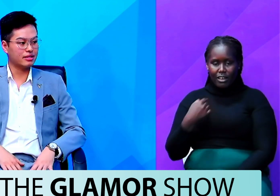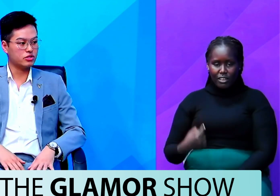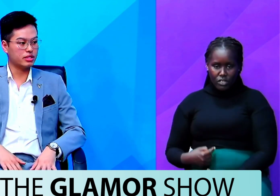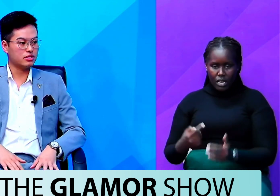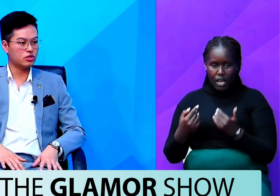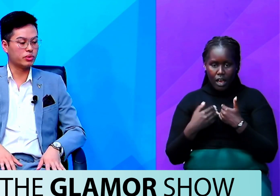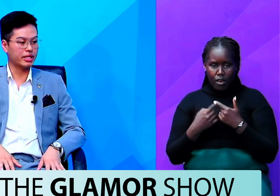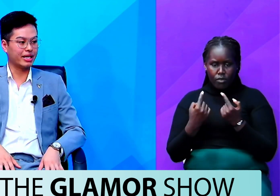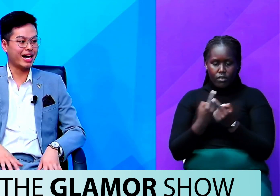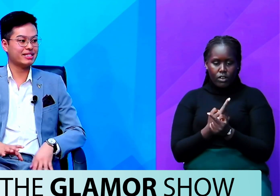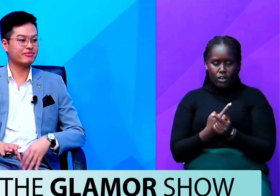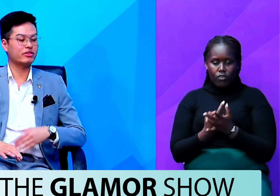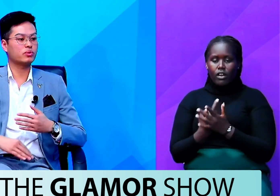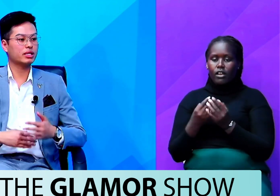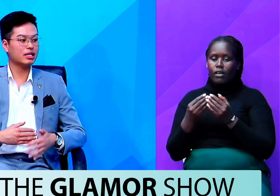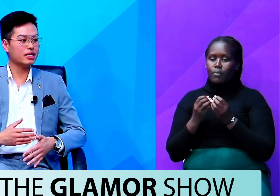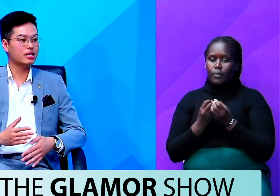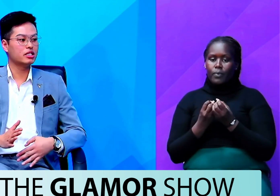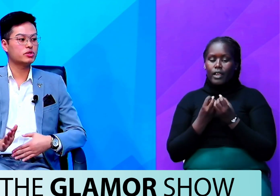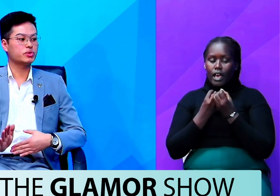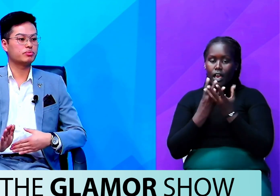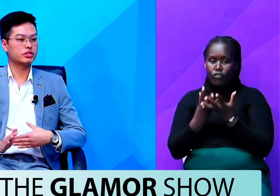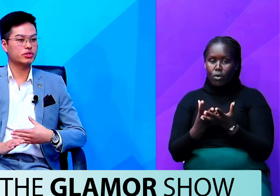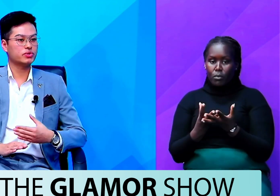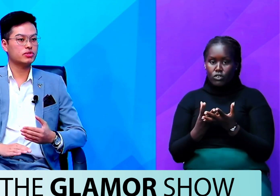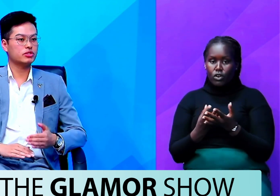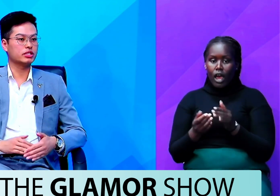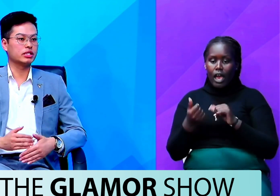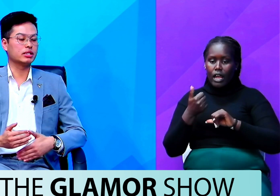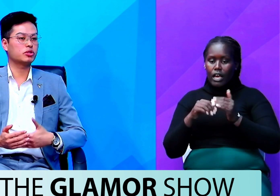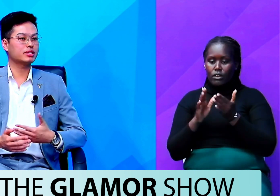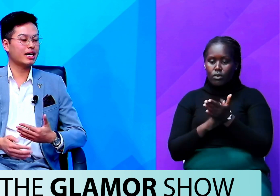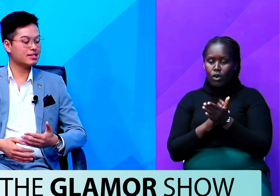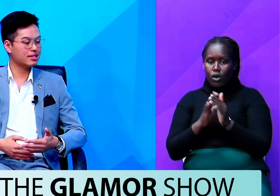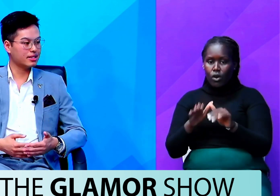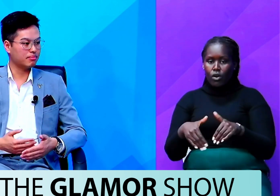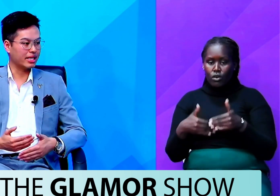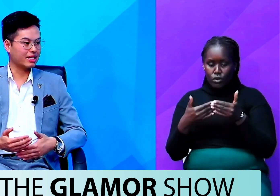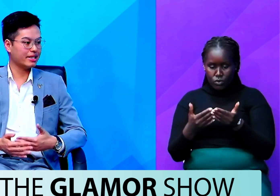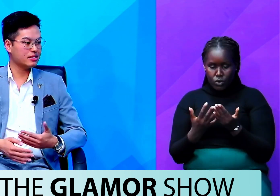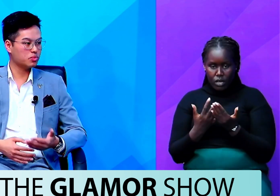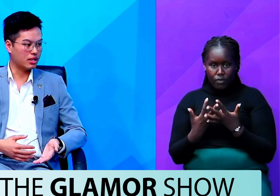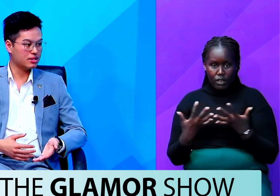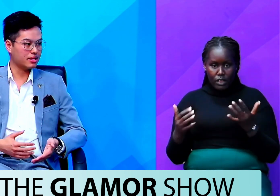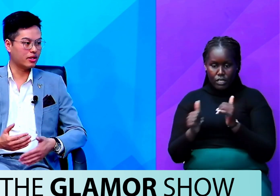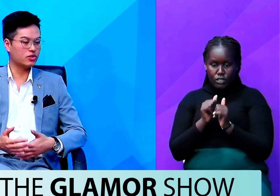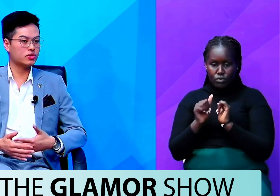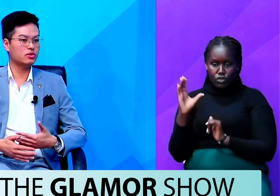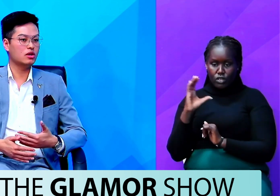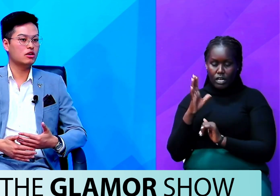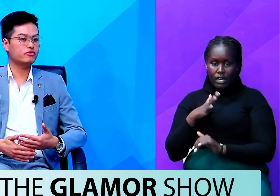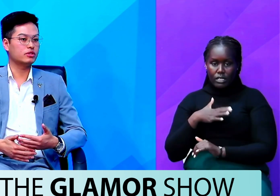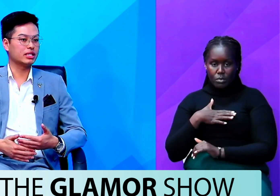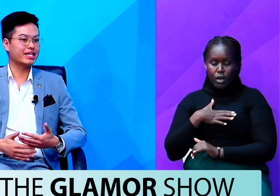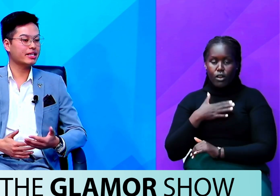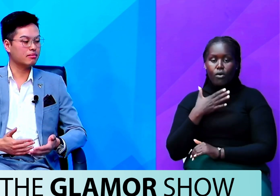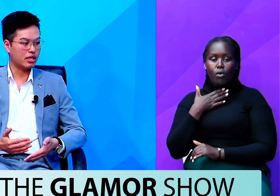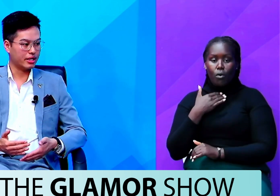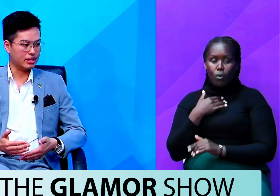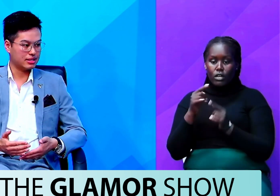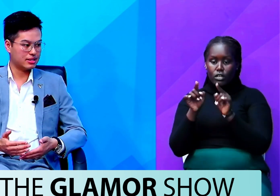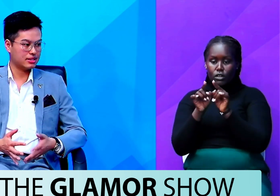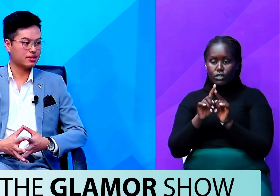the industry so we can act very quickly to produce the products that my clients want and also for the